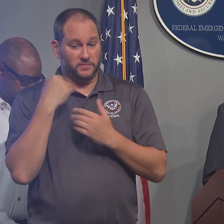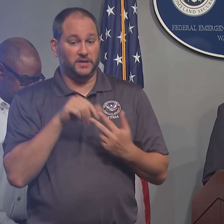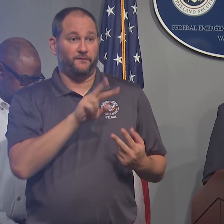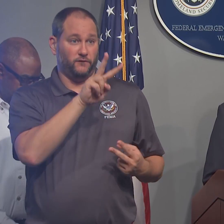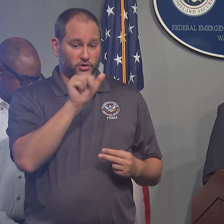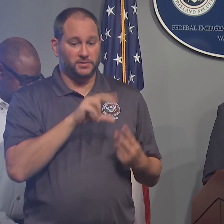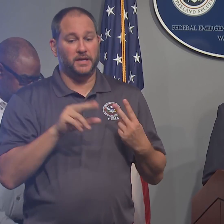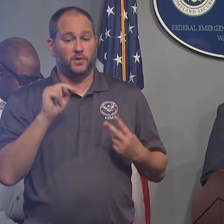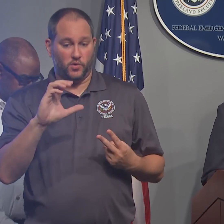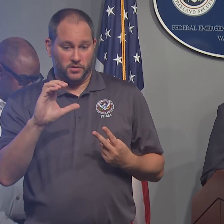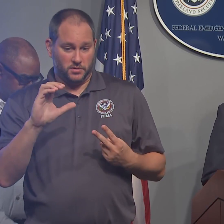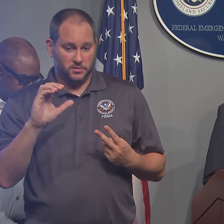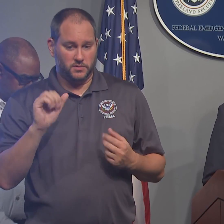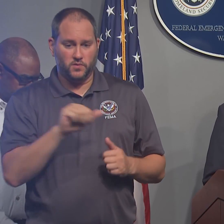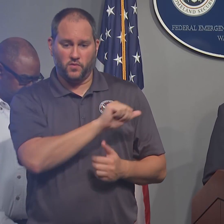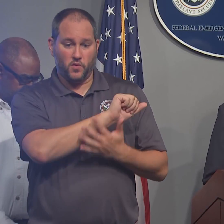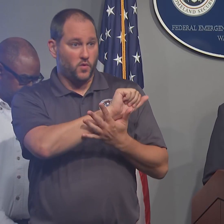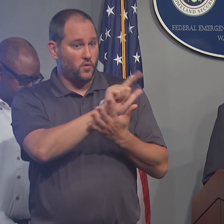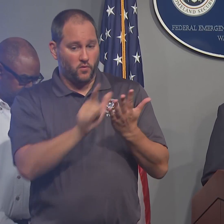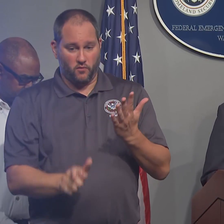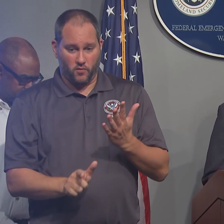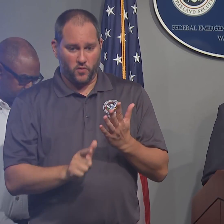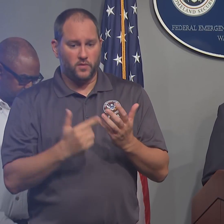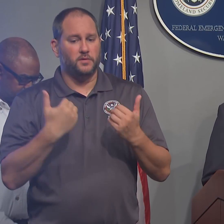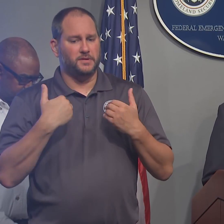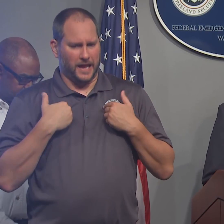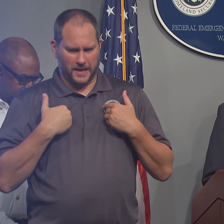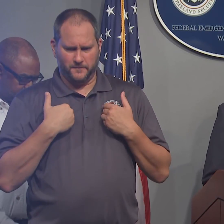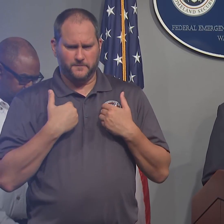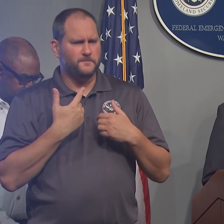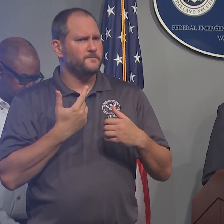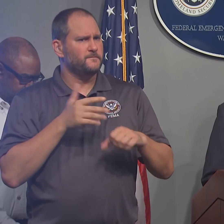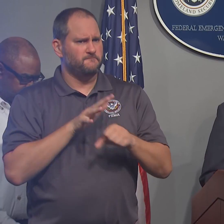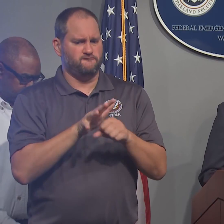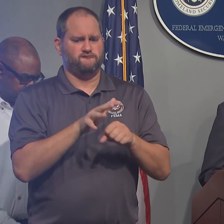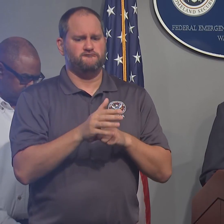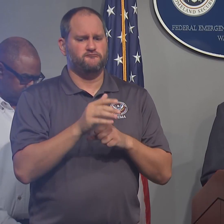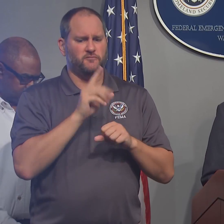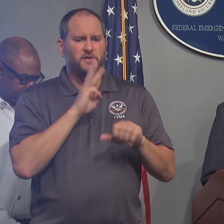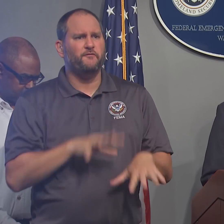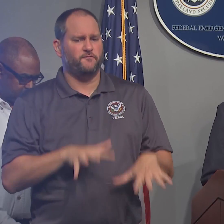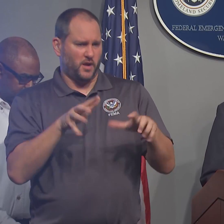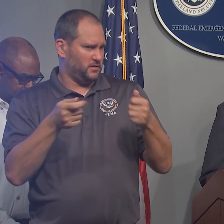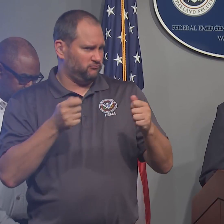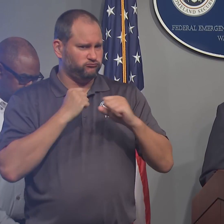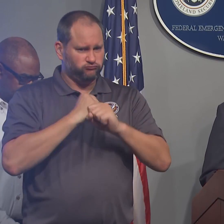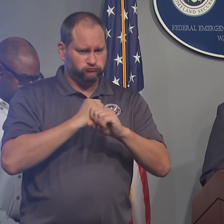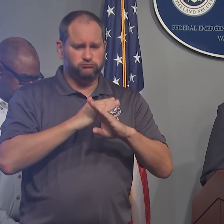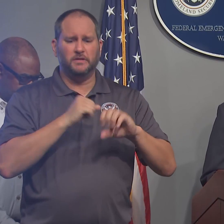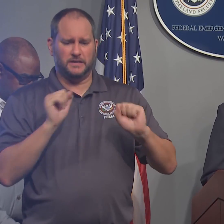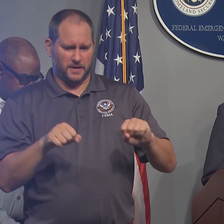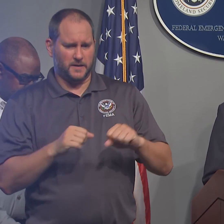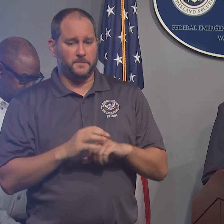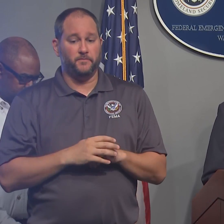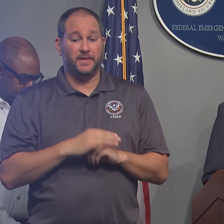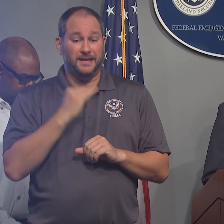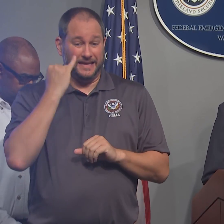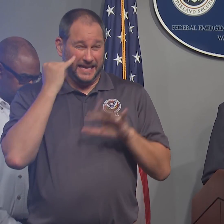have sufficient flood control capability to accept the effects of precipitation